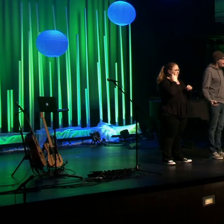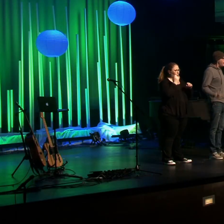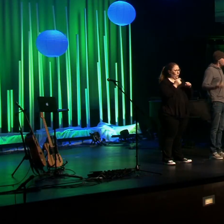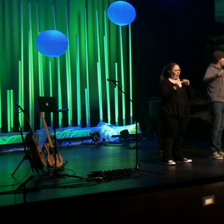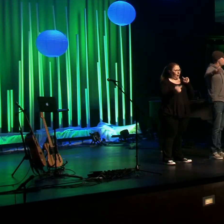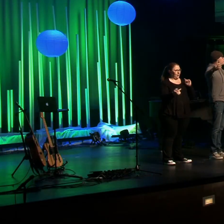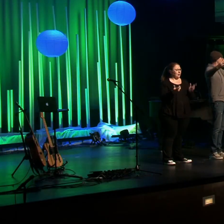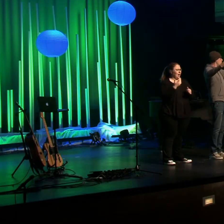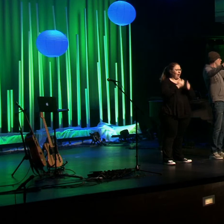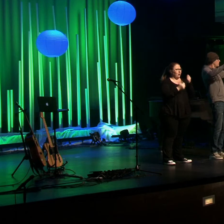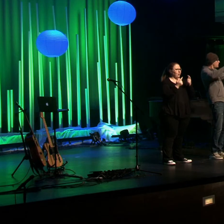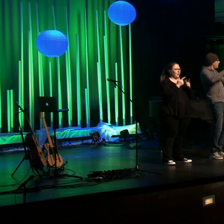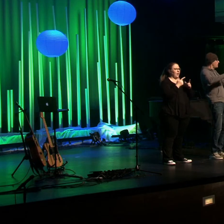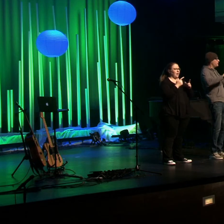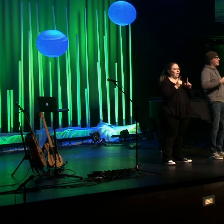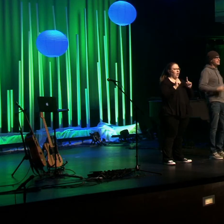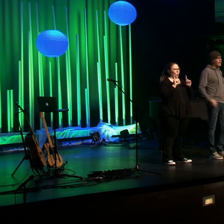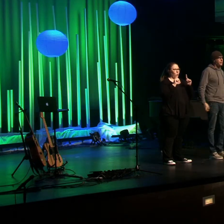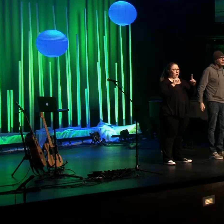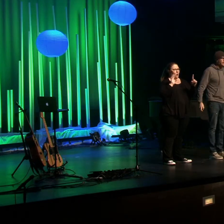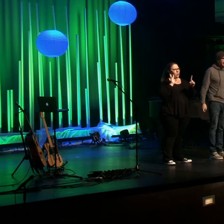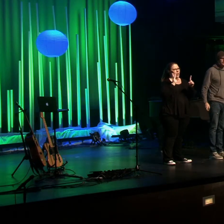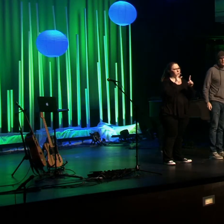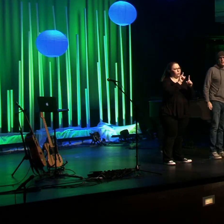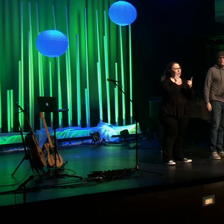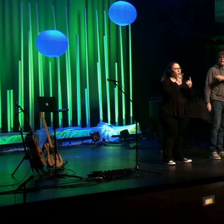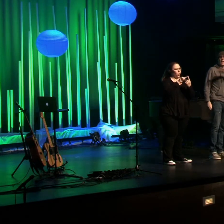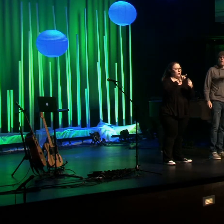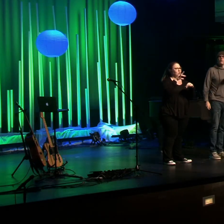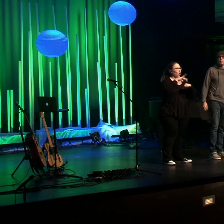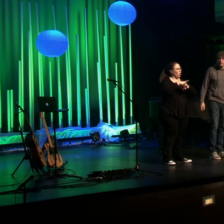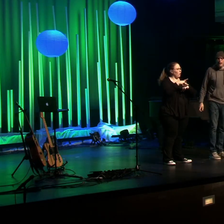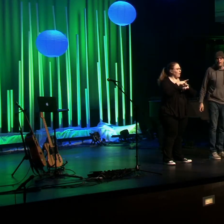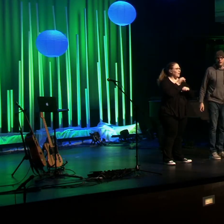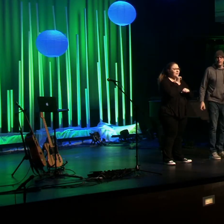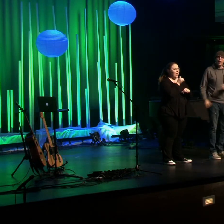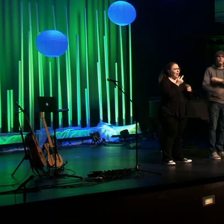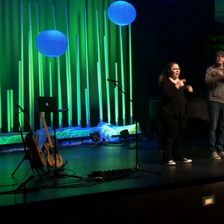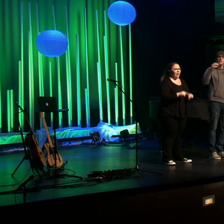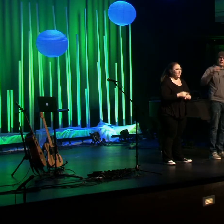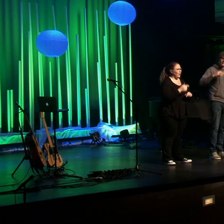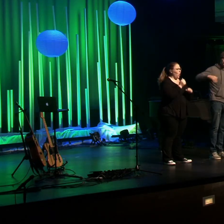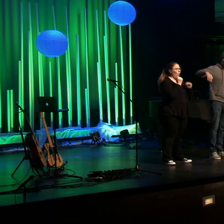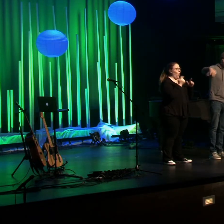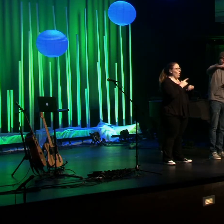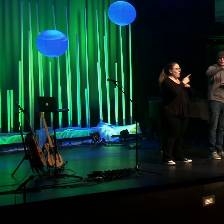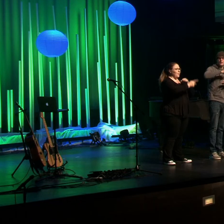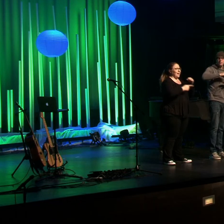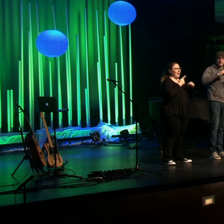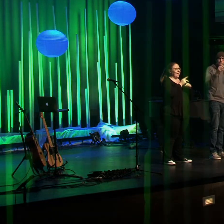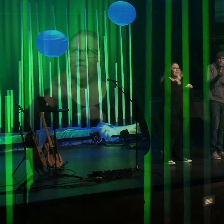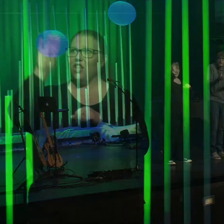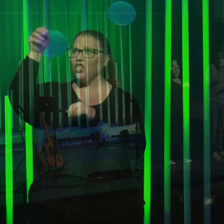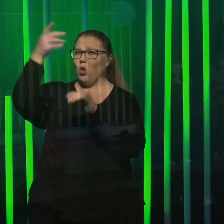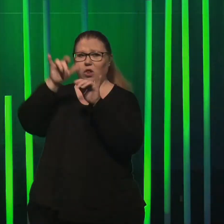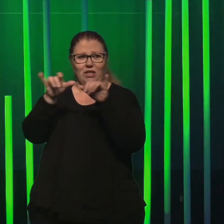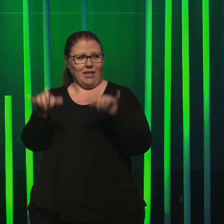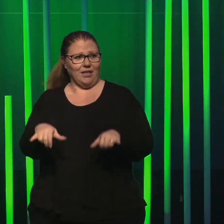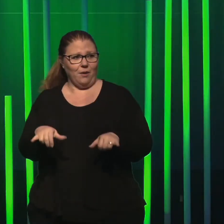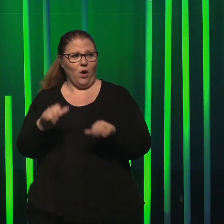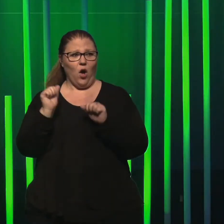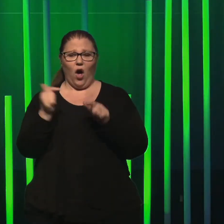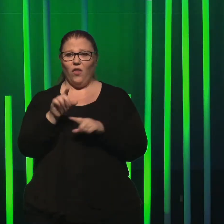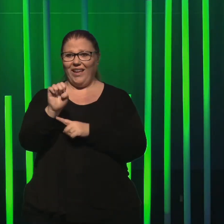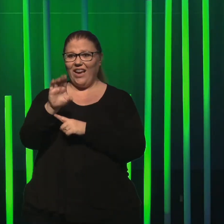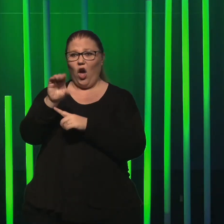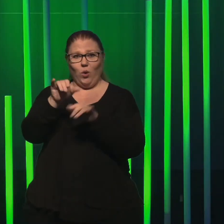around, everything would be pulled towards earth, but that's not the case. In fact, every planet, everything in the solar system, like every planet's ecosystem,